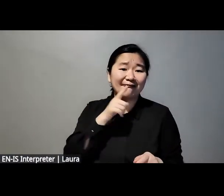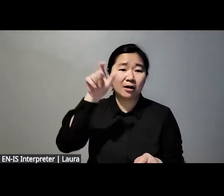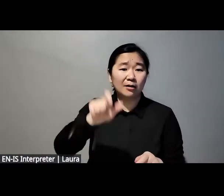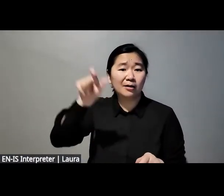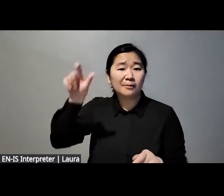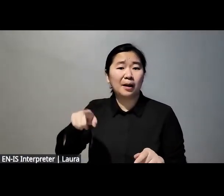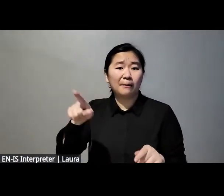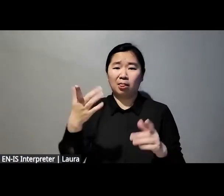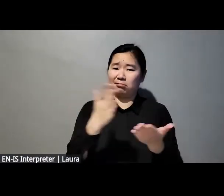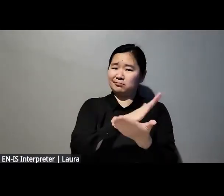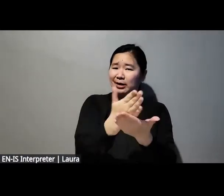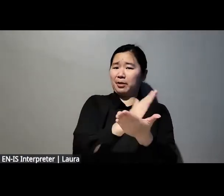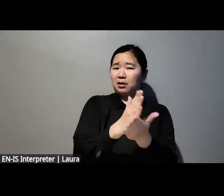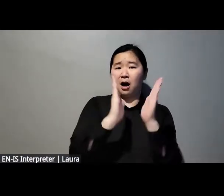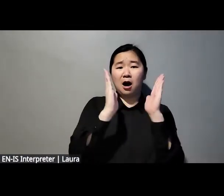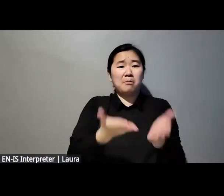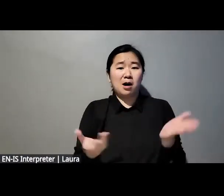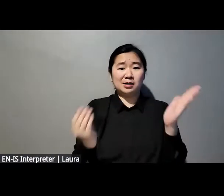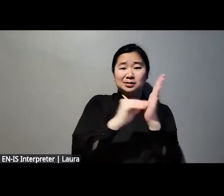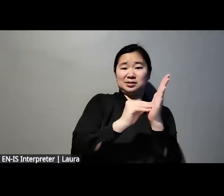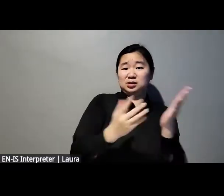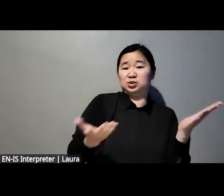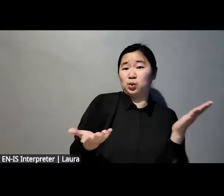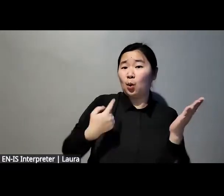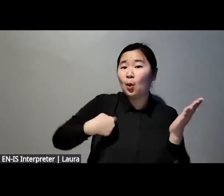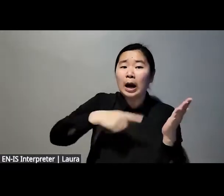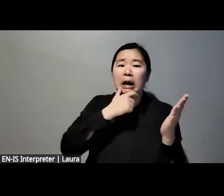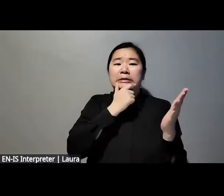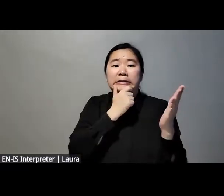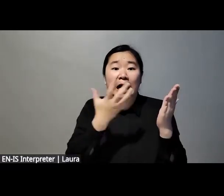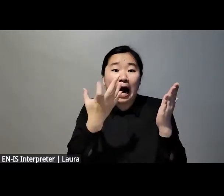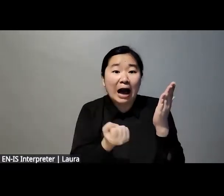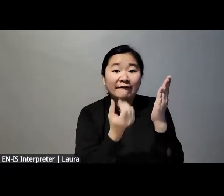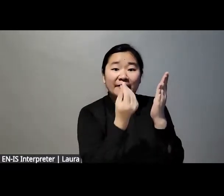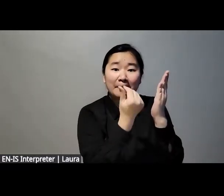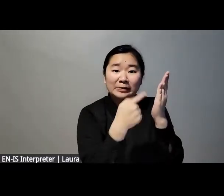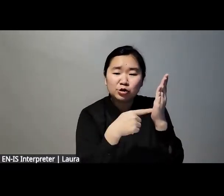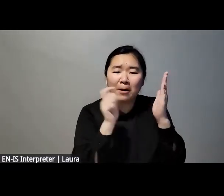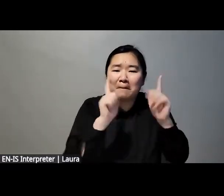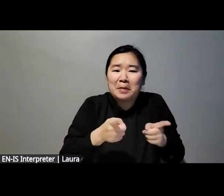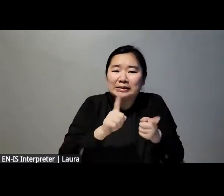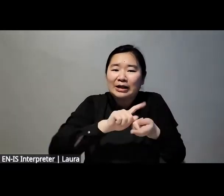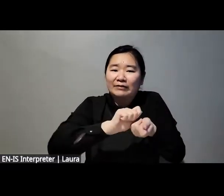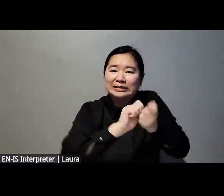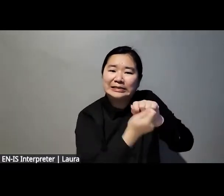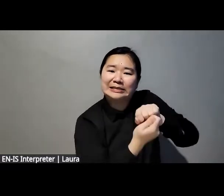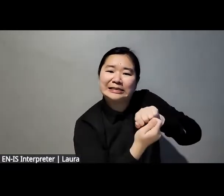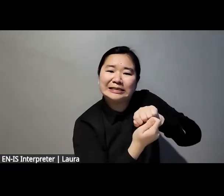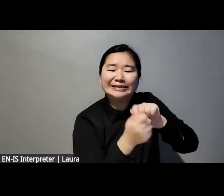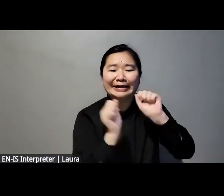Thanks very much, Gayatri. Didn't mean to put you on the spot there, but great answer. Can we just,